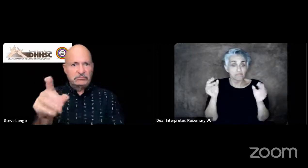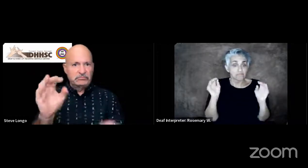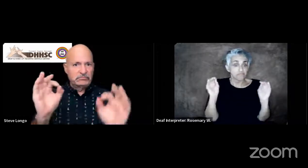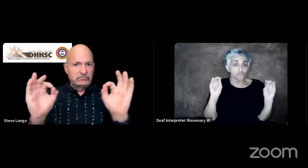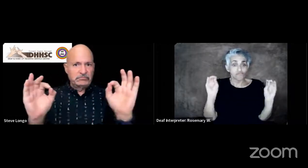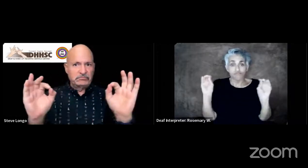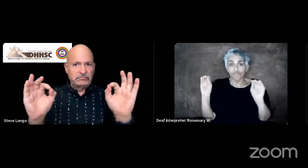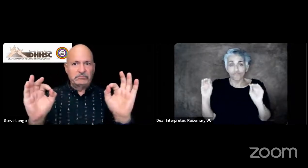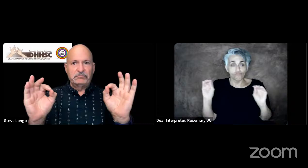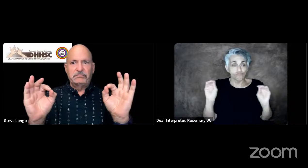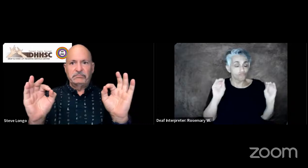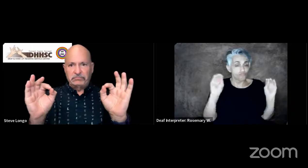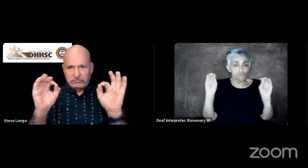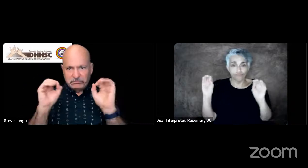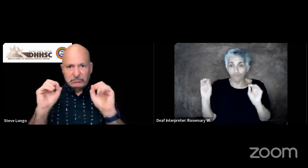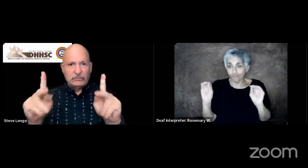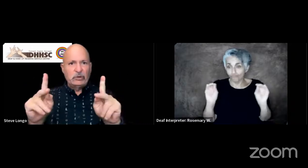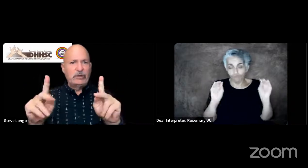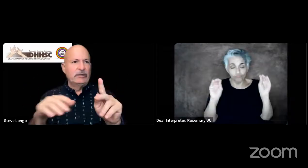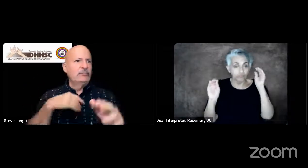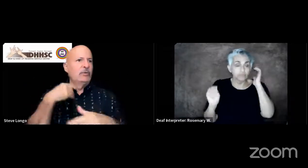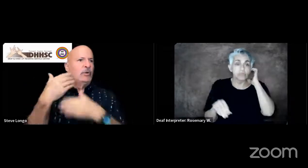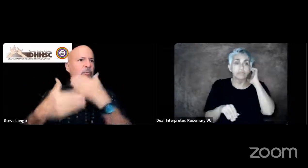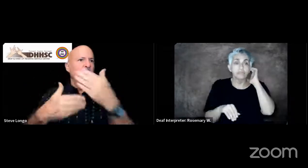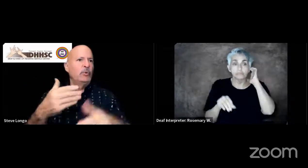of you have that you would like to add tonight?